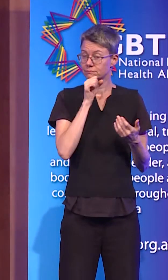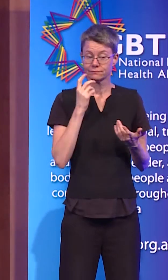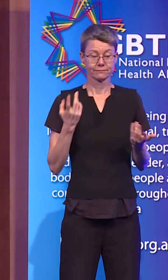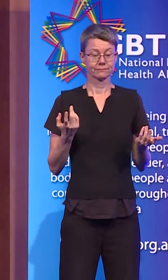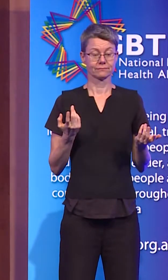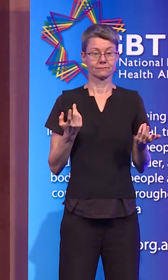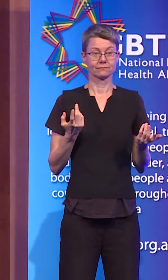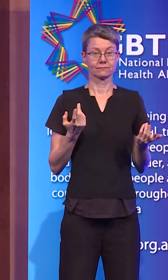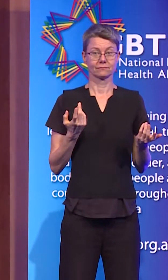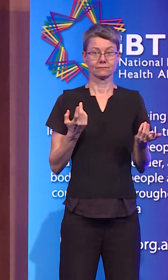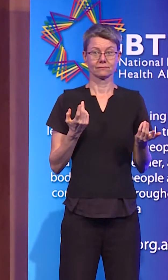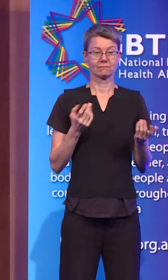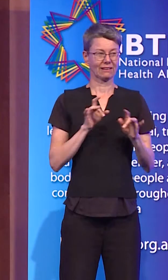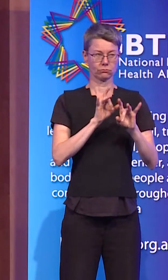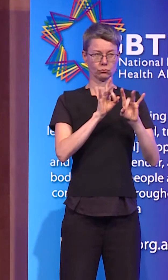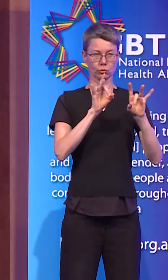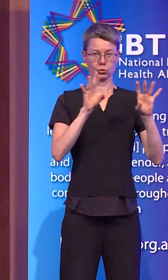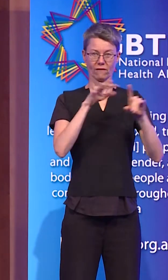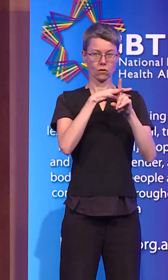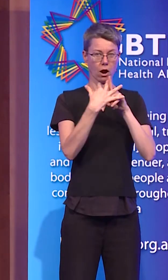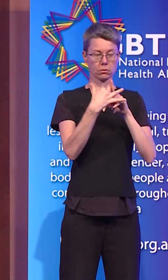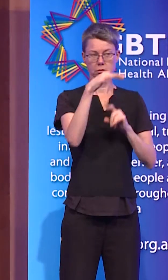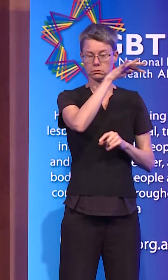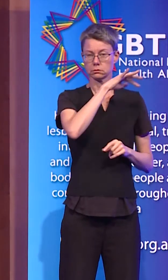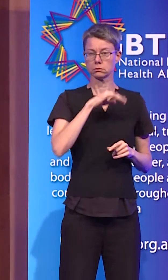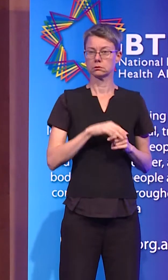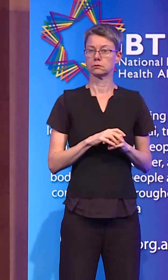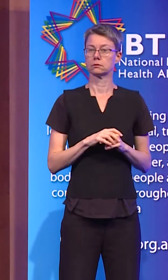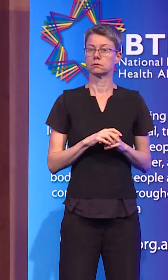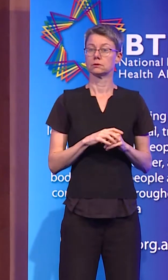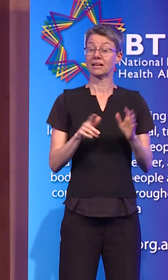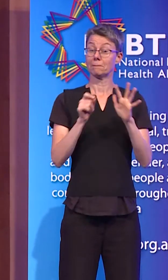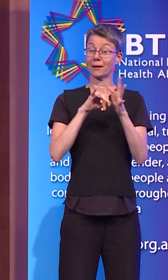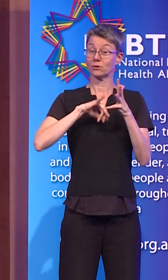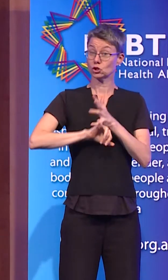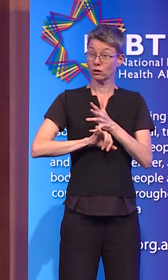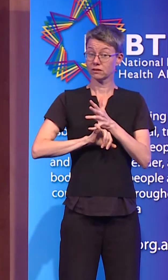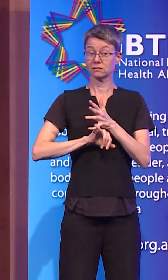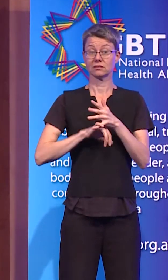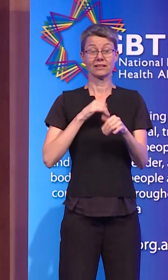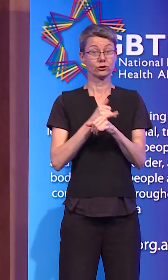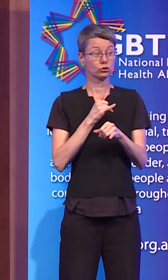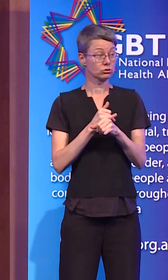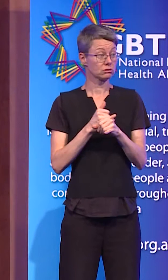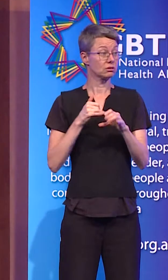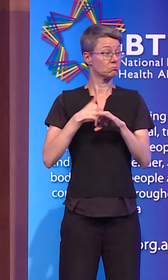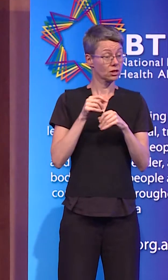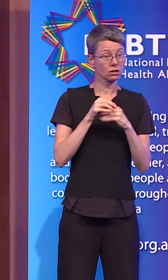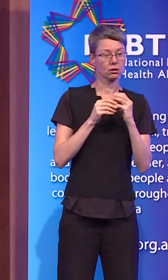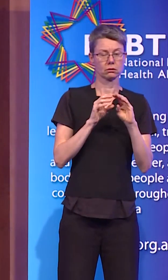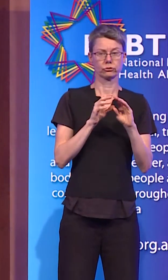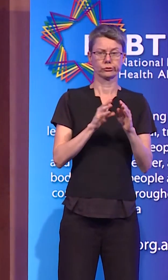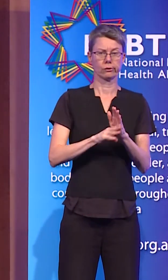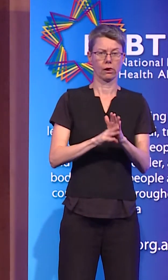insidious, creeping environmental destruction, the dismantling of our public services and institutions, the corruption of public